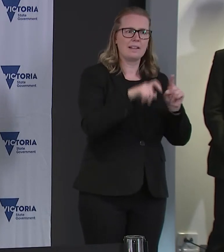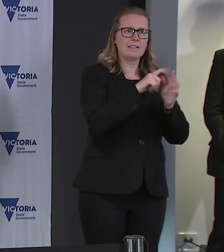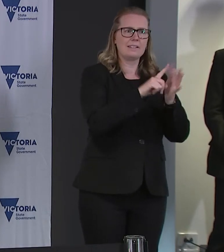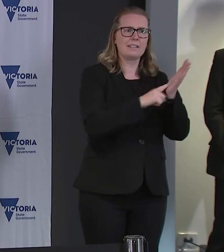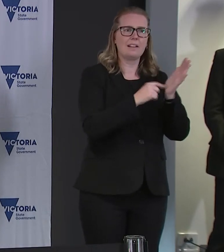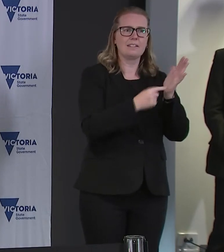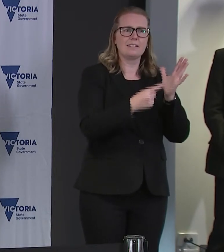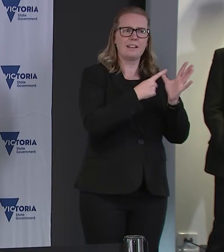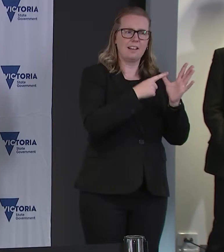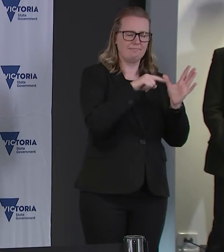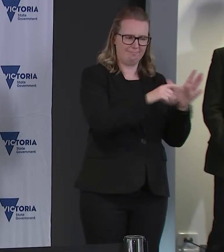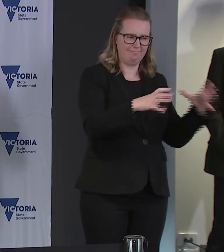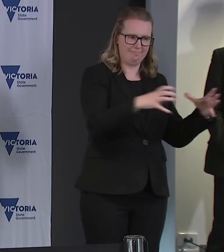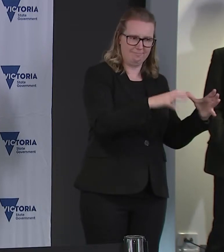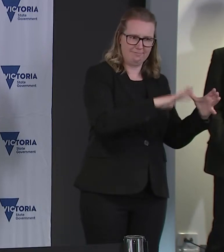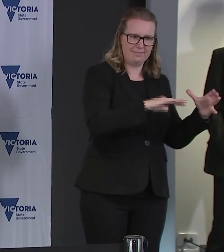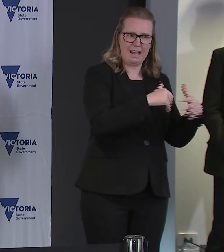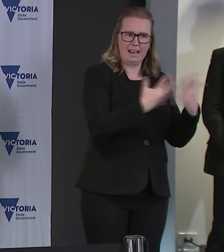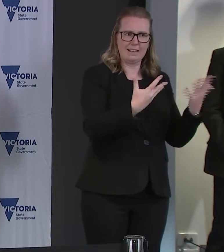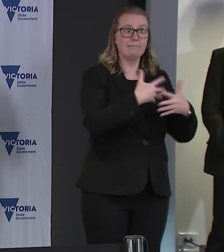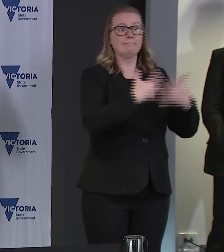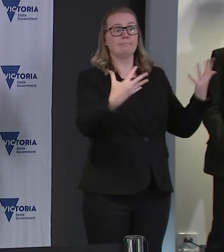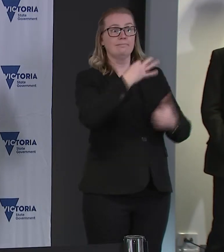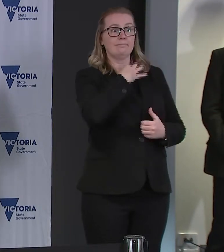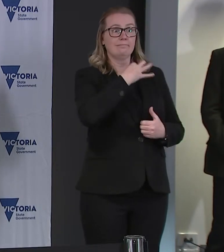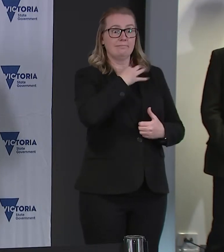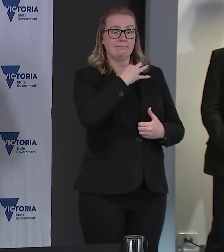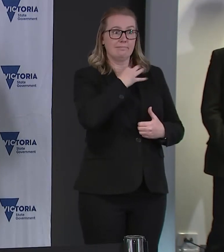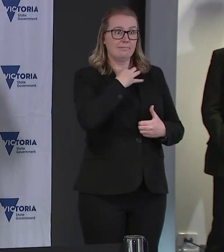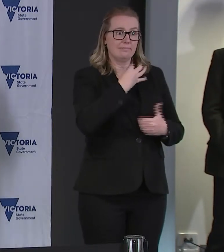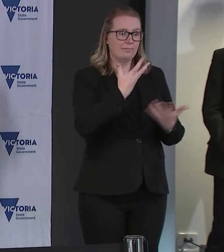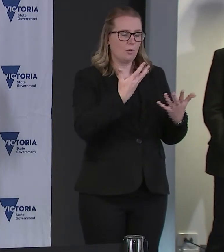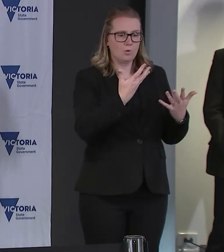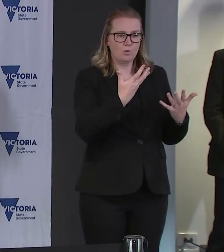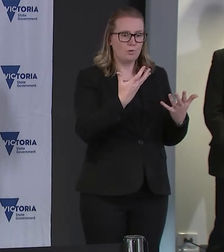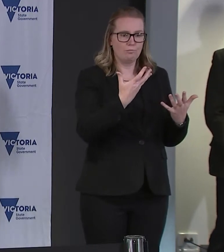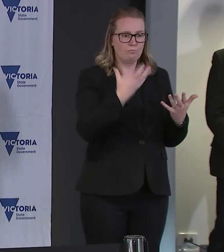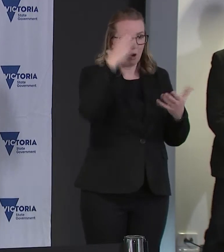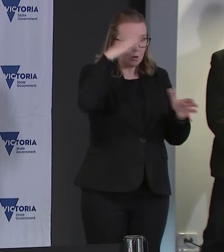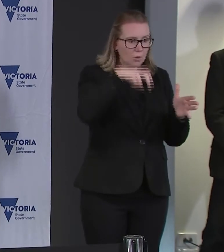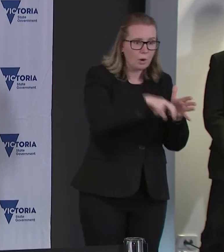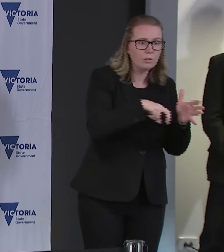high-risk sector or the hotel quarantine system?